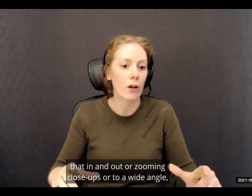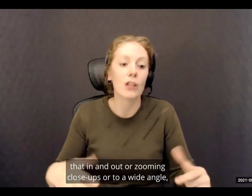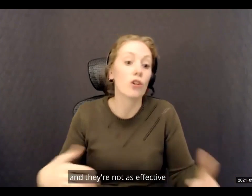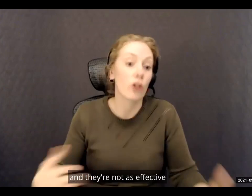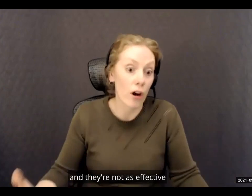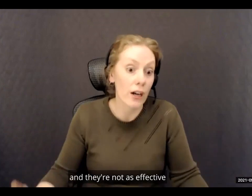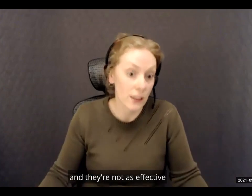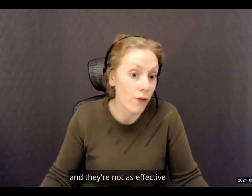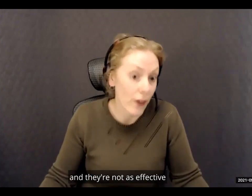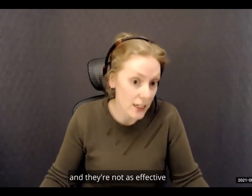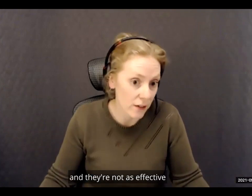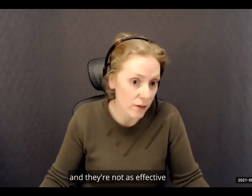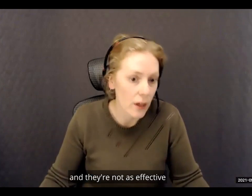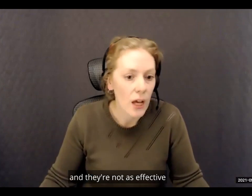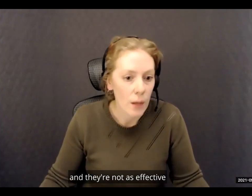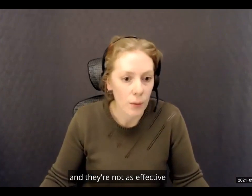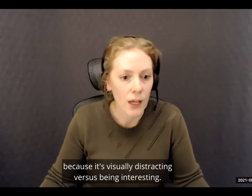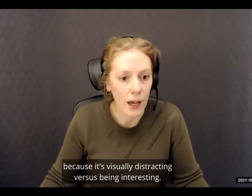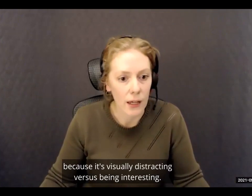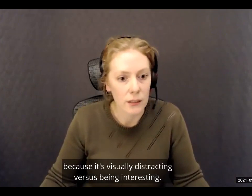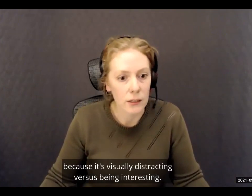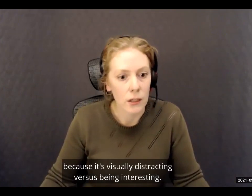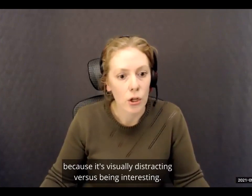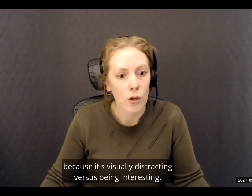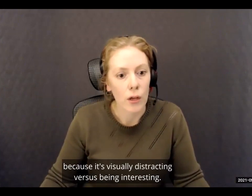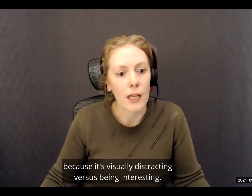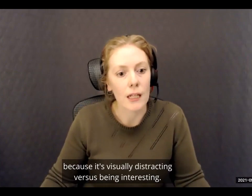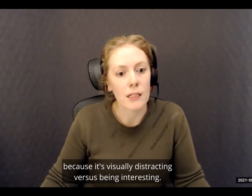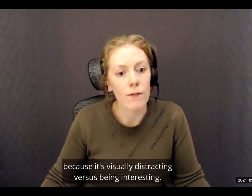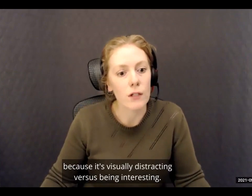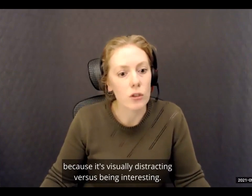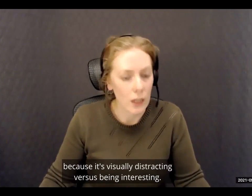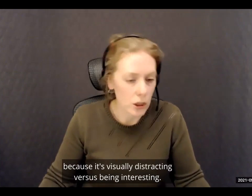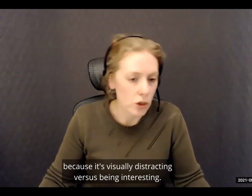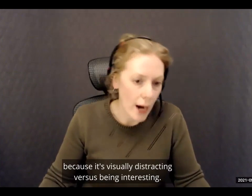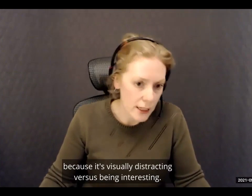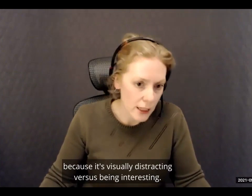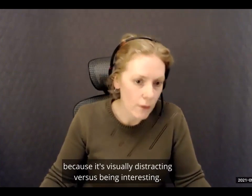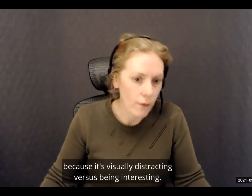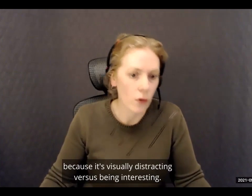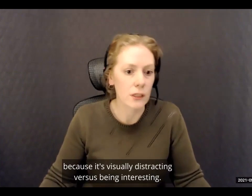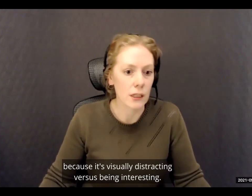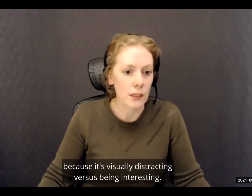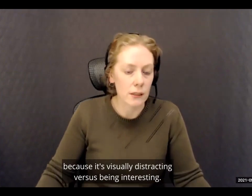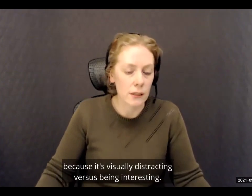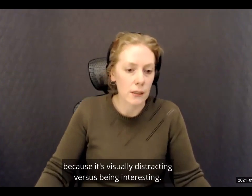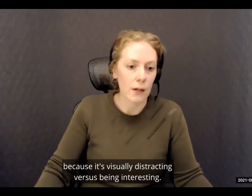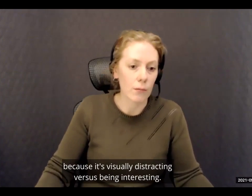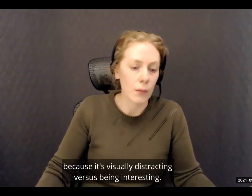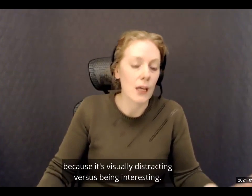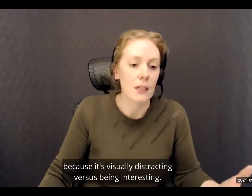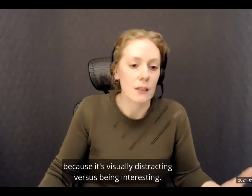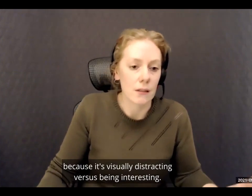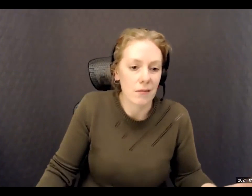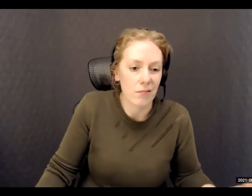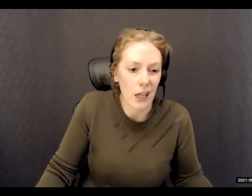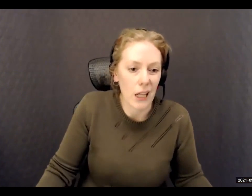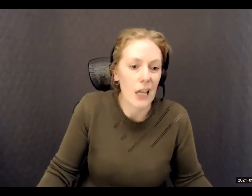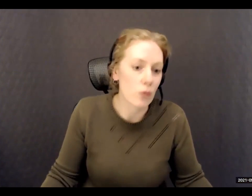a wide angle, they're not as effective because it's visually distracting versus